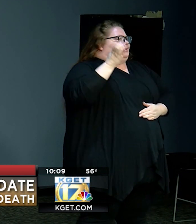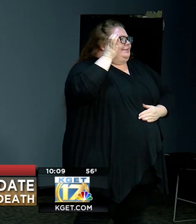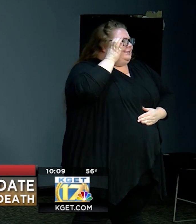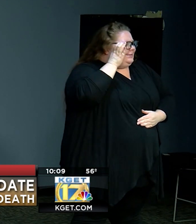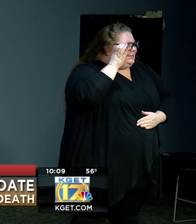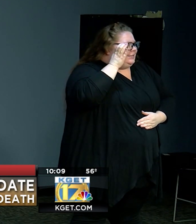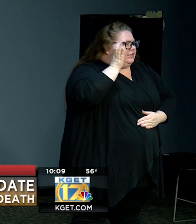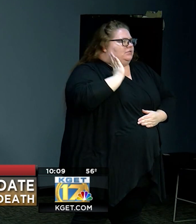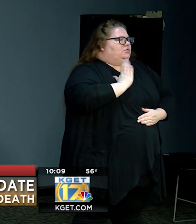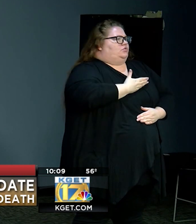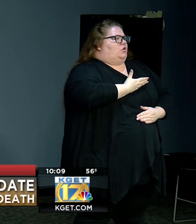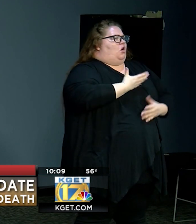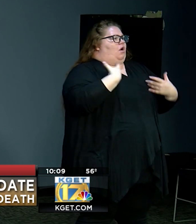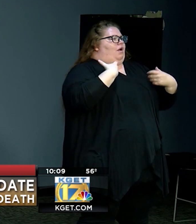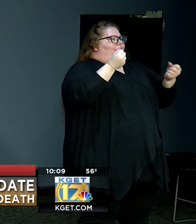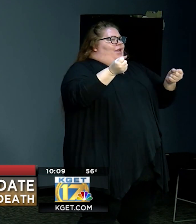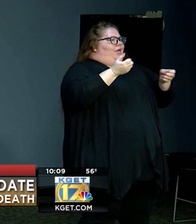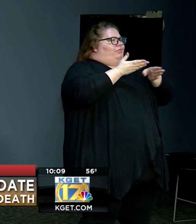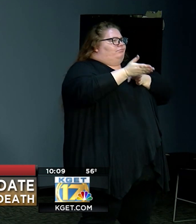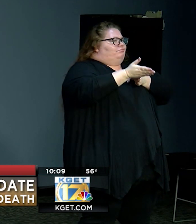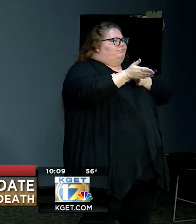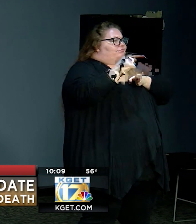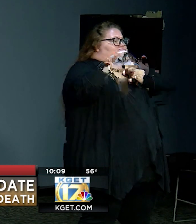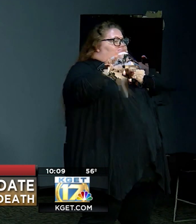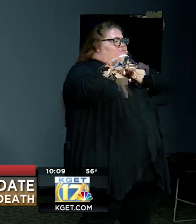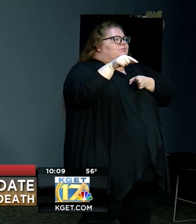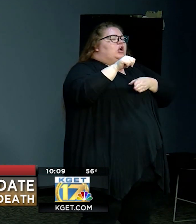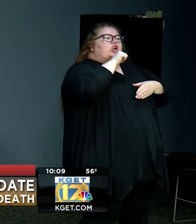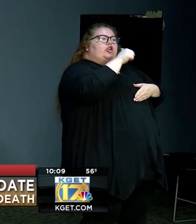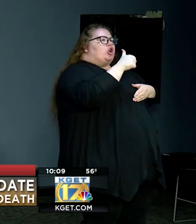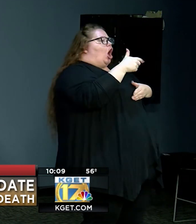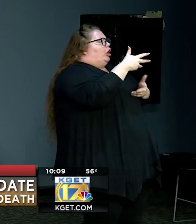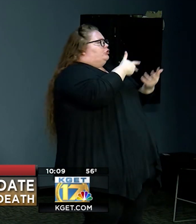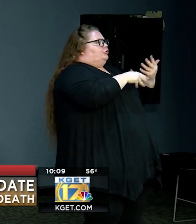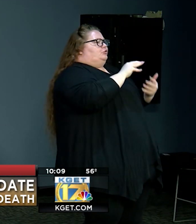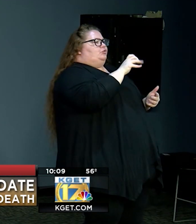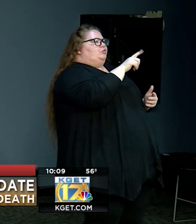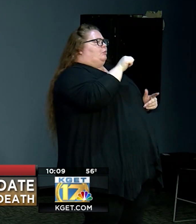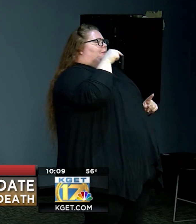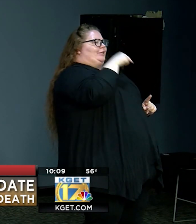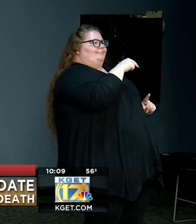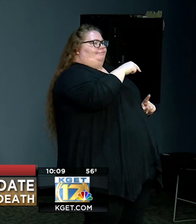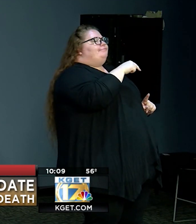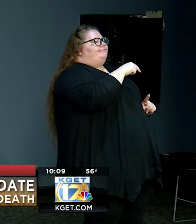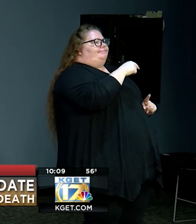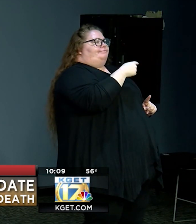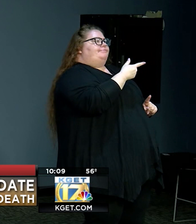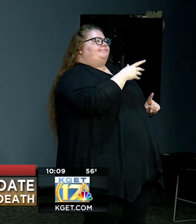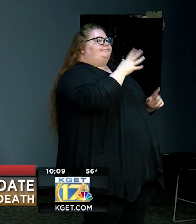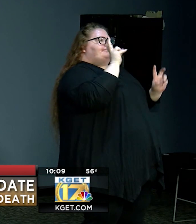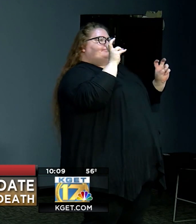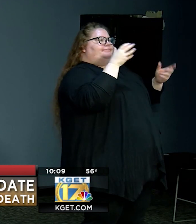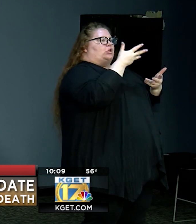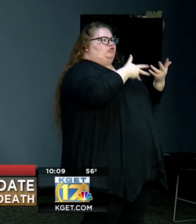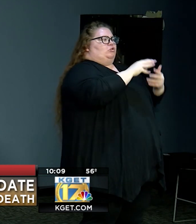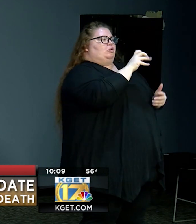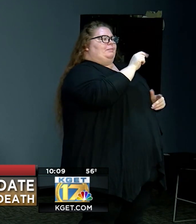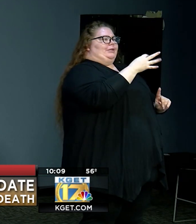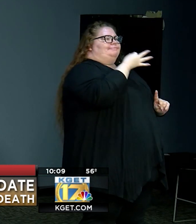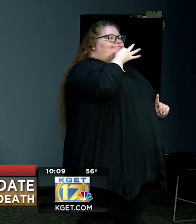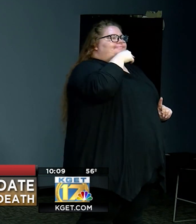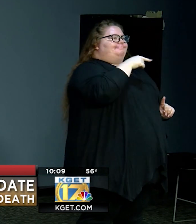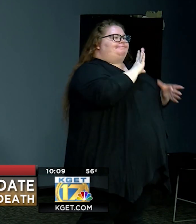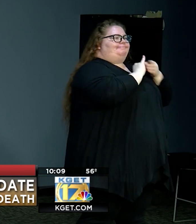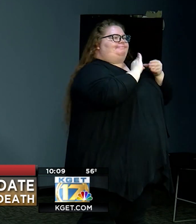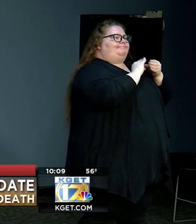care experts. Not the experts on social media. There are certainly many experts out there. And I ask our physicians